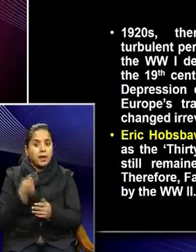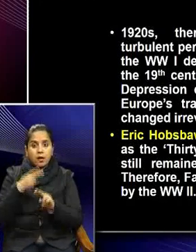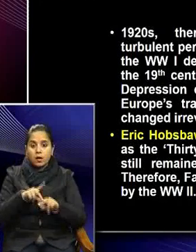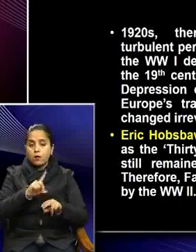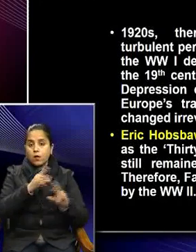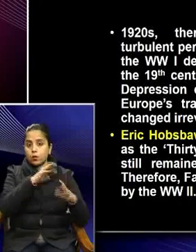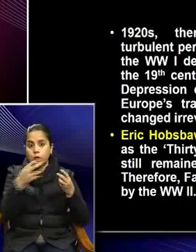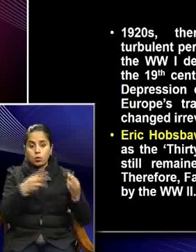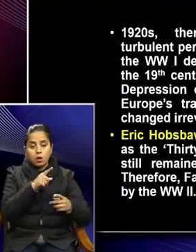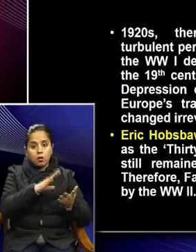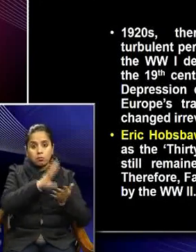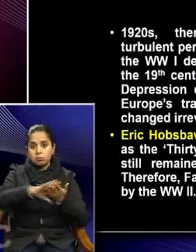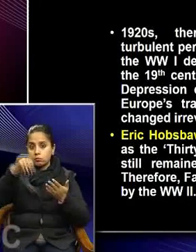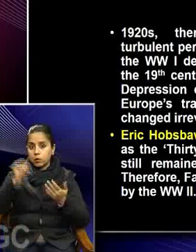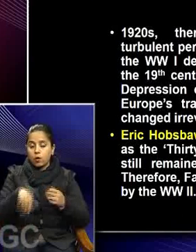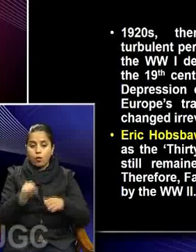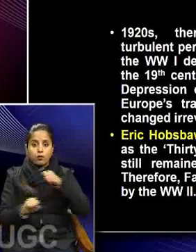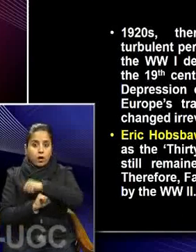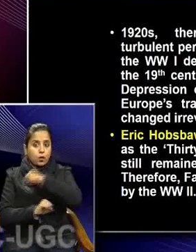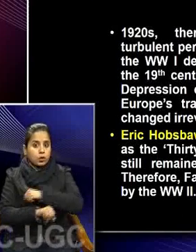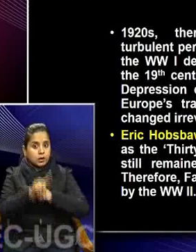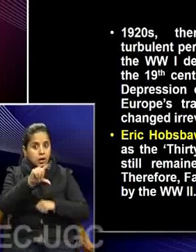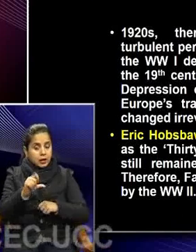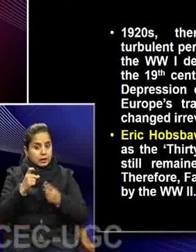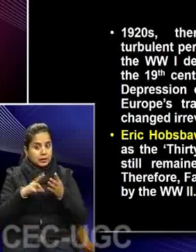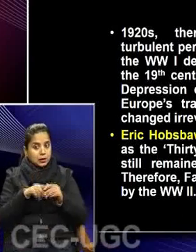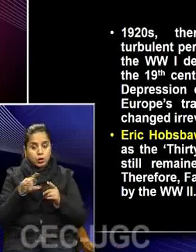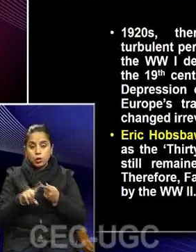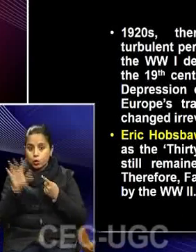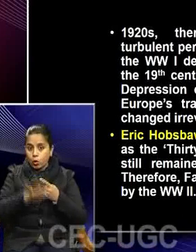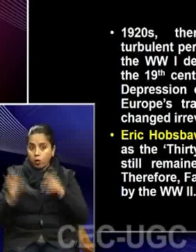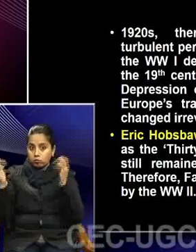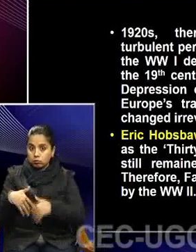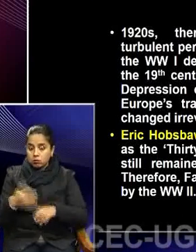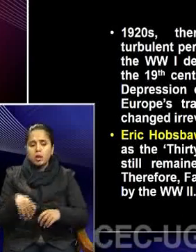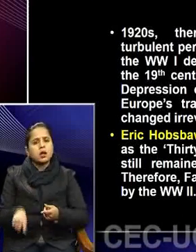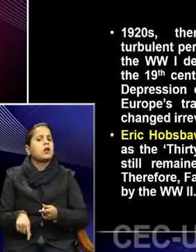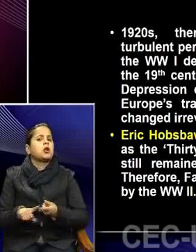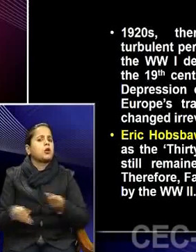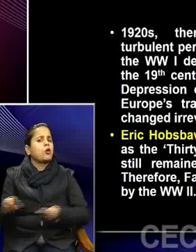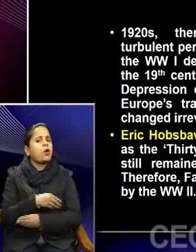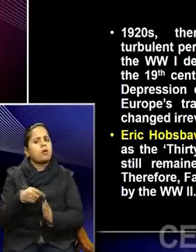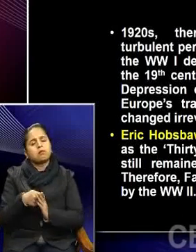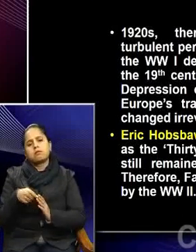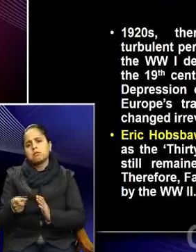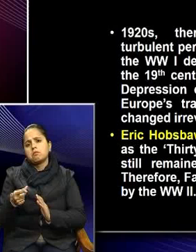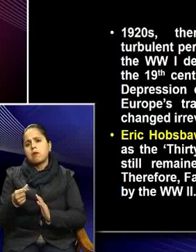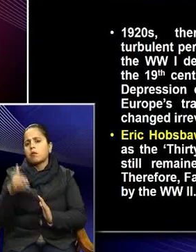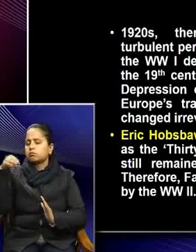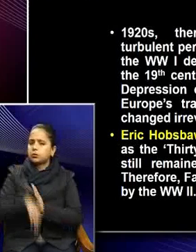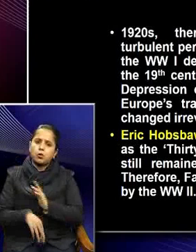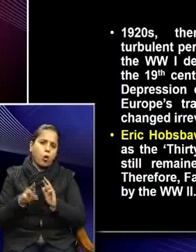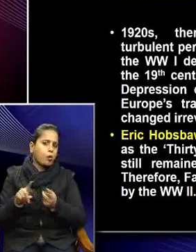had destroyed the foundation of 19th century Europe, the economic depression completed the process of